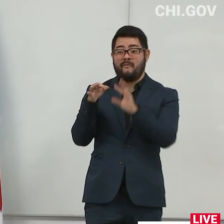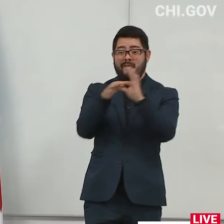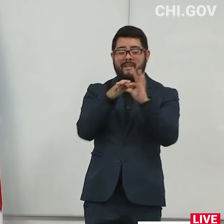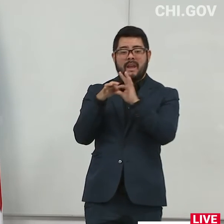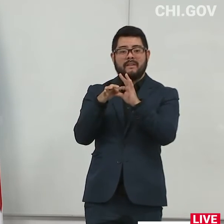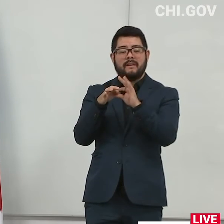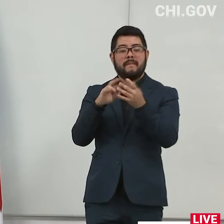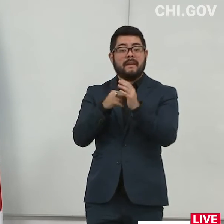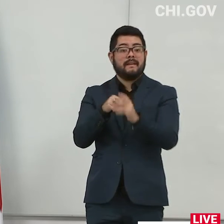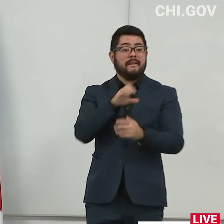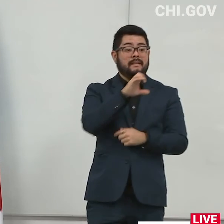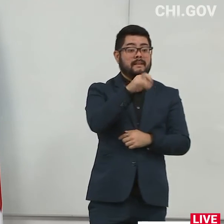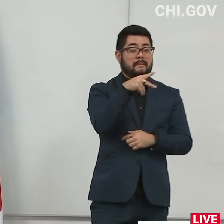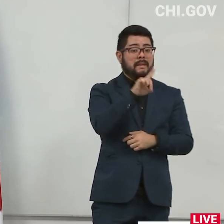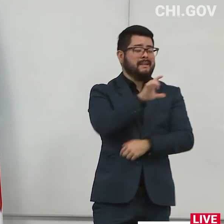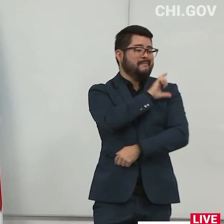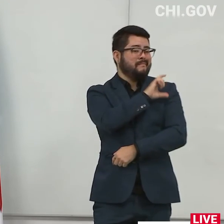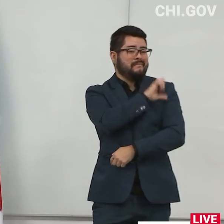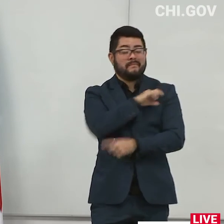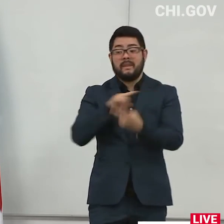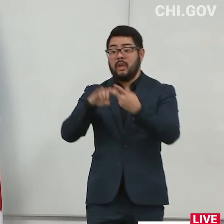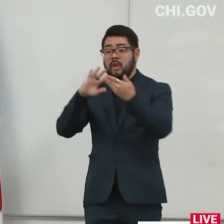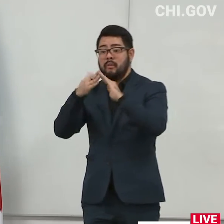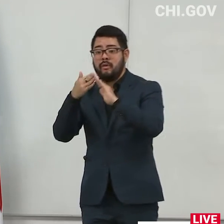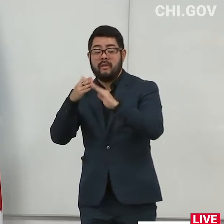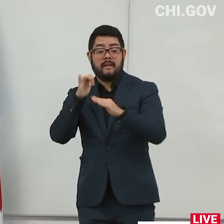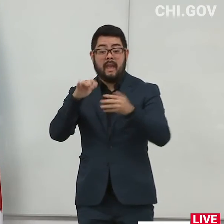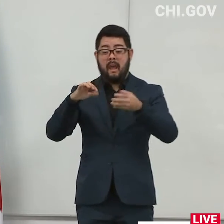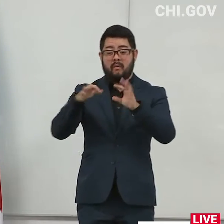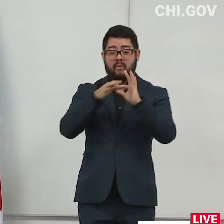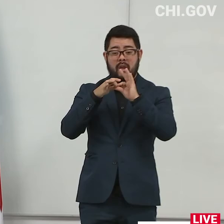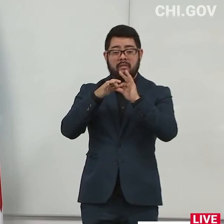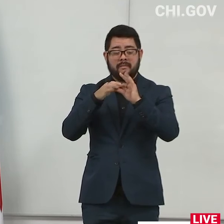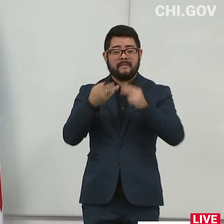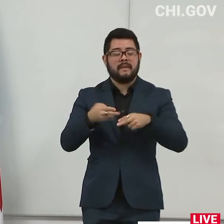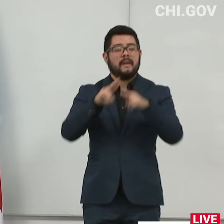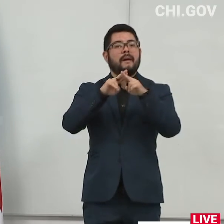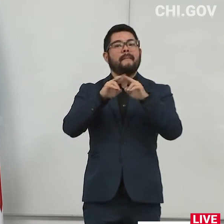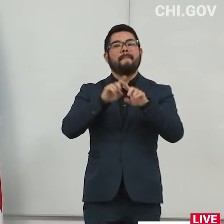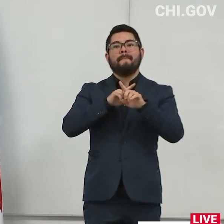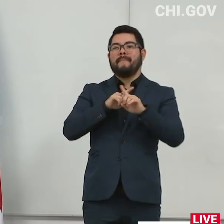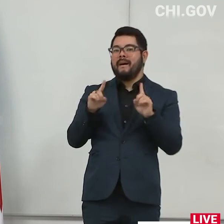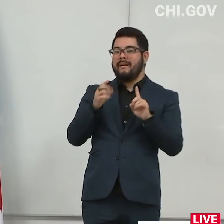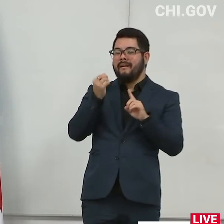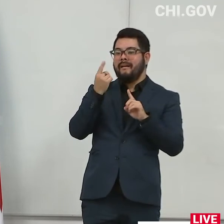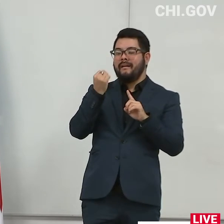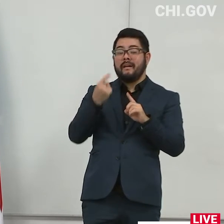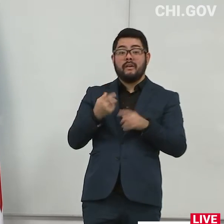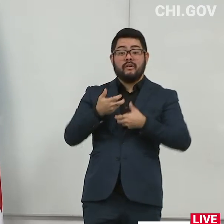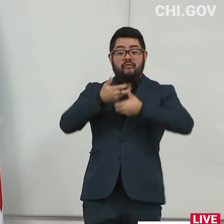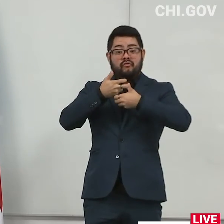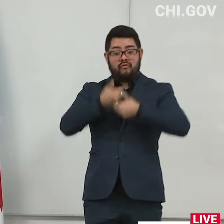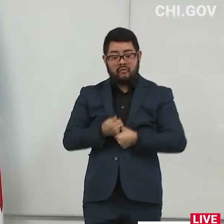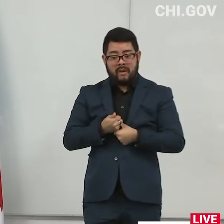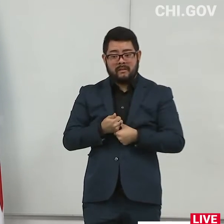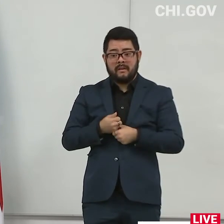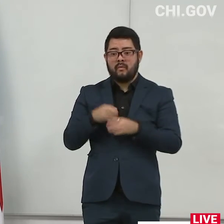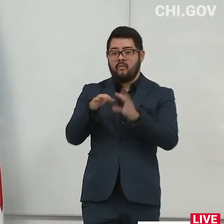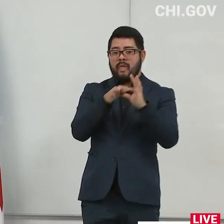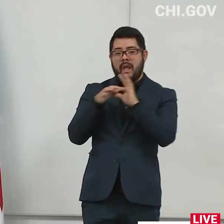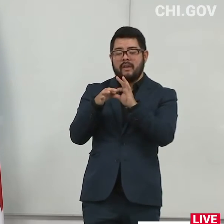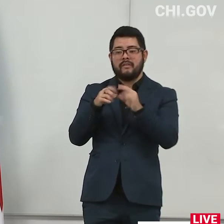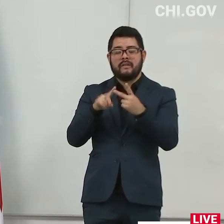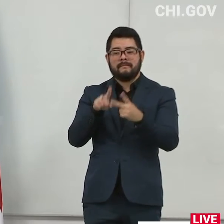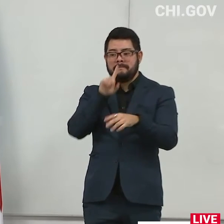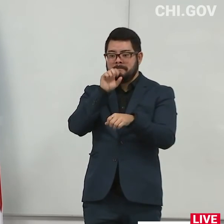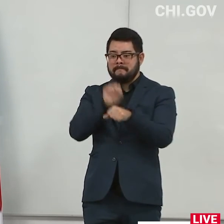between the CPD and the communities, but trusted, authentic relationships and legitimacy are not built overnight.